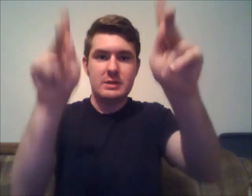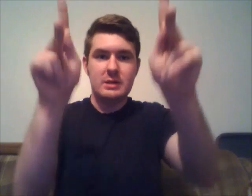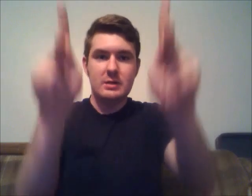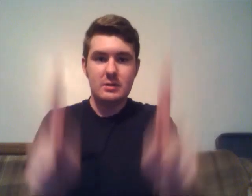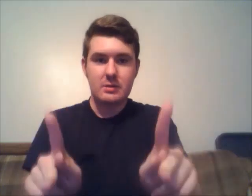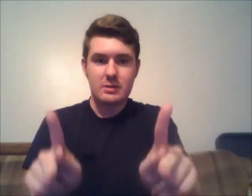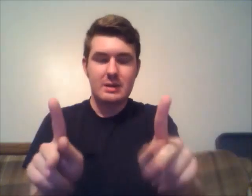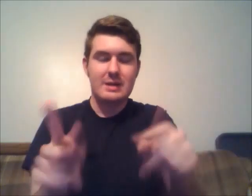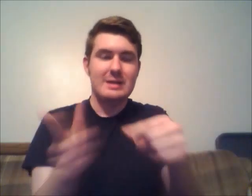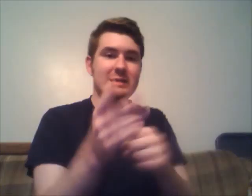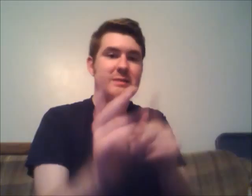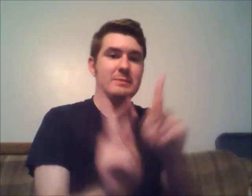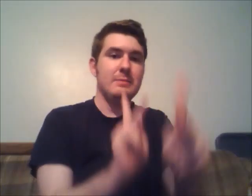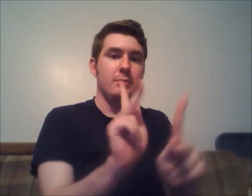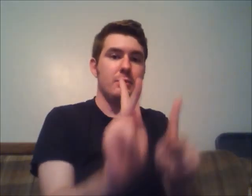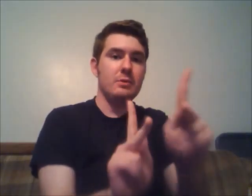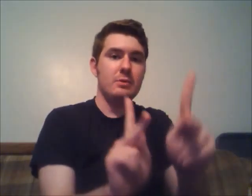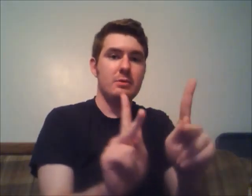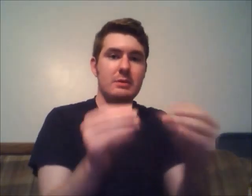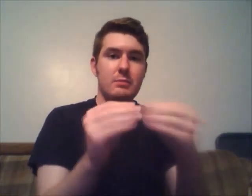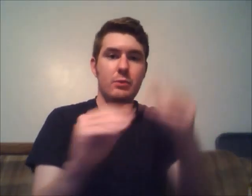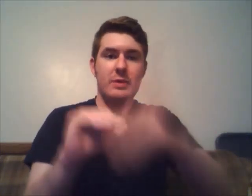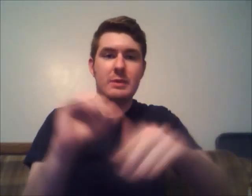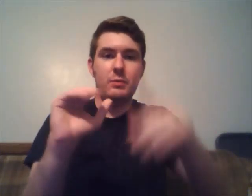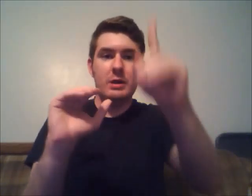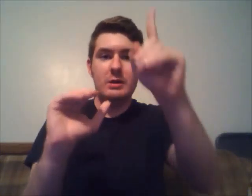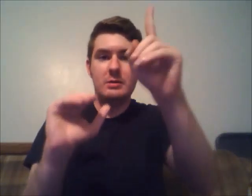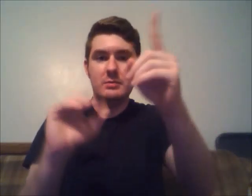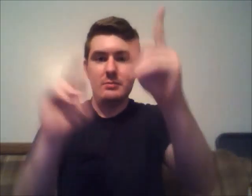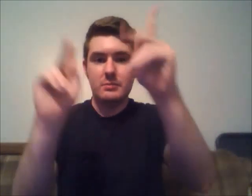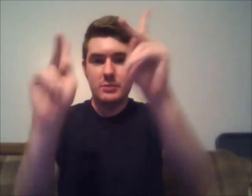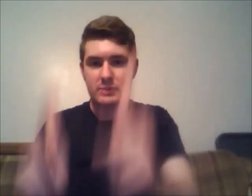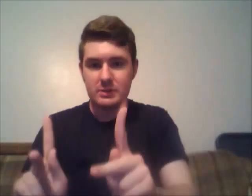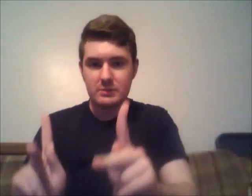Person. And this is people. More than one person.